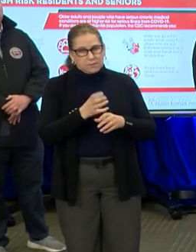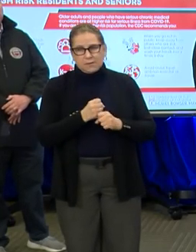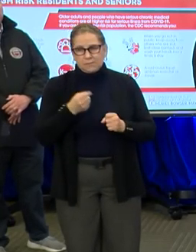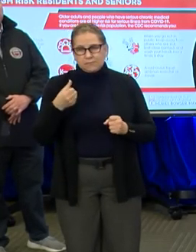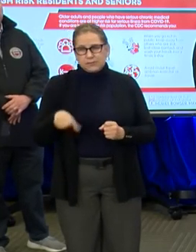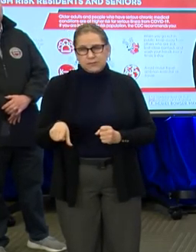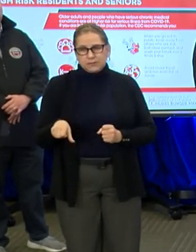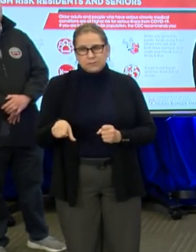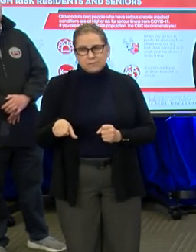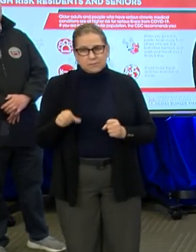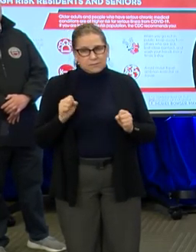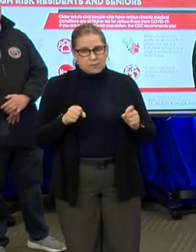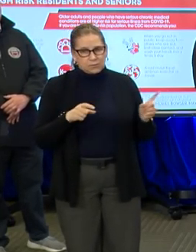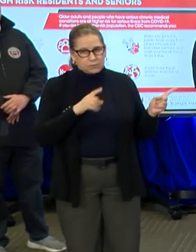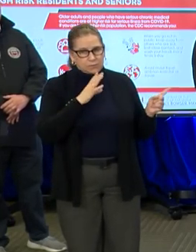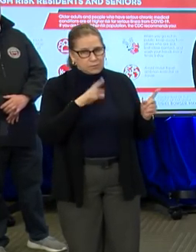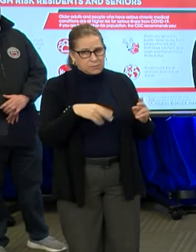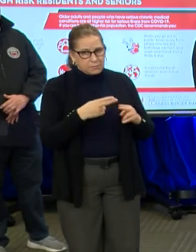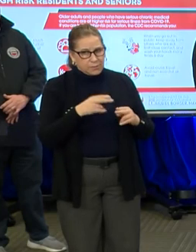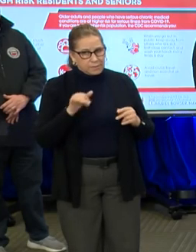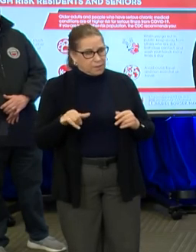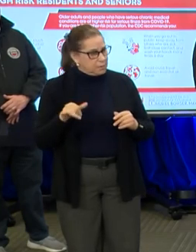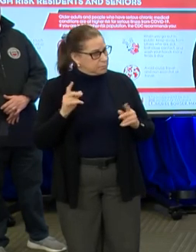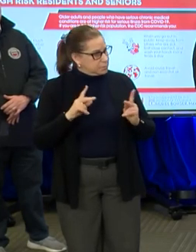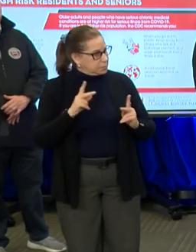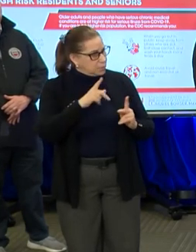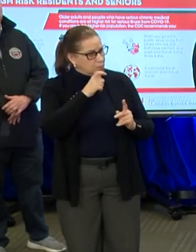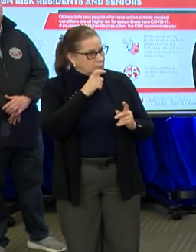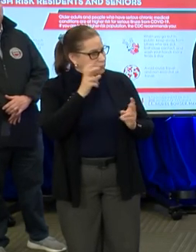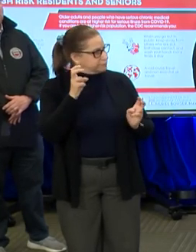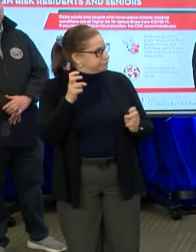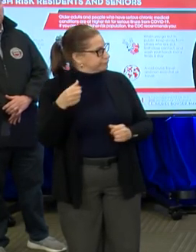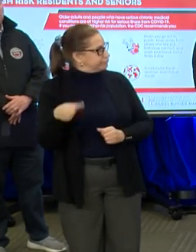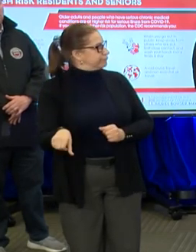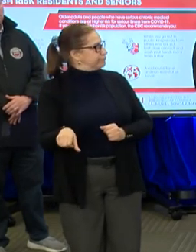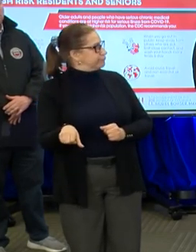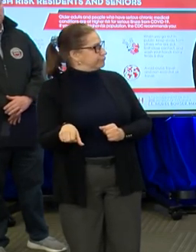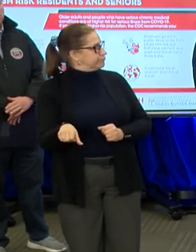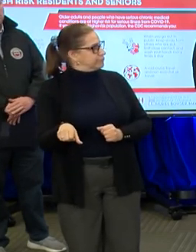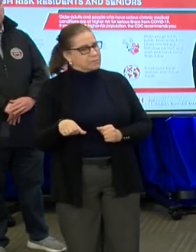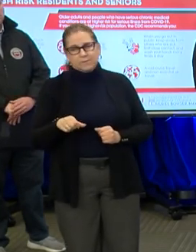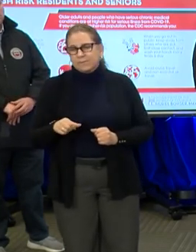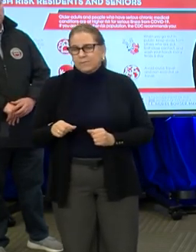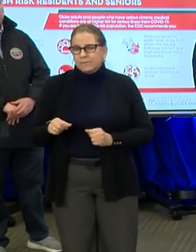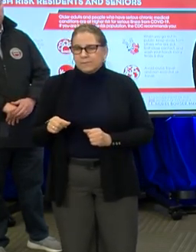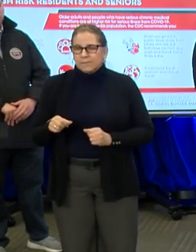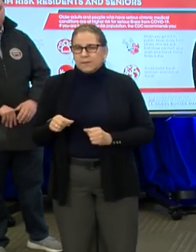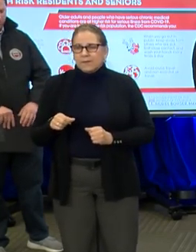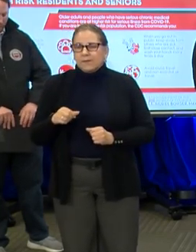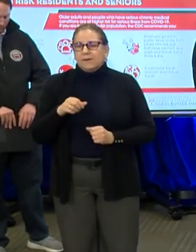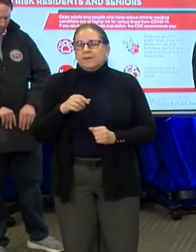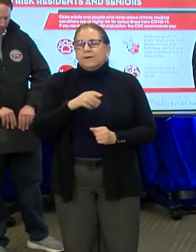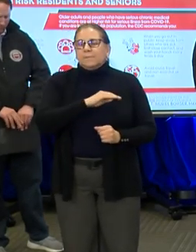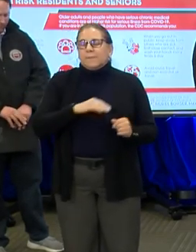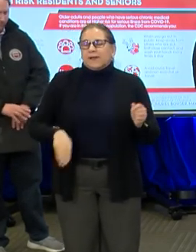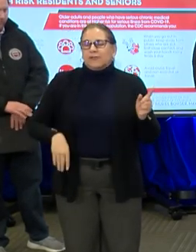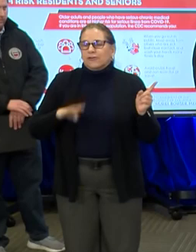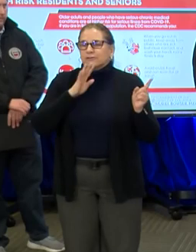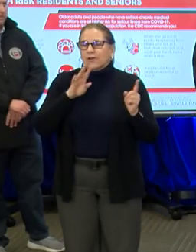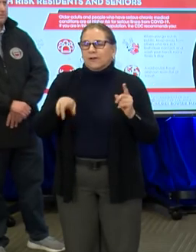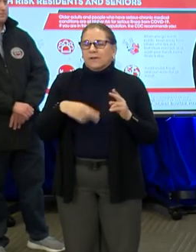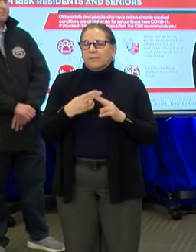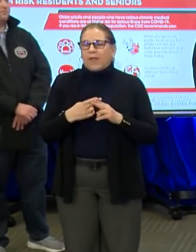Can you talk about... Sure, so what the mayor was referring to about we have done a couple of